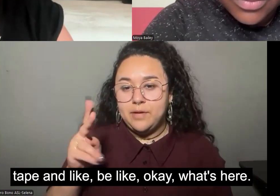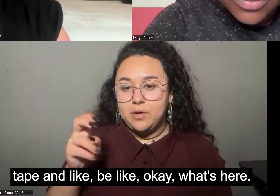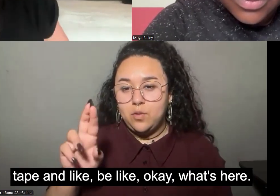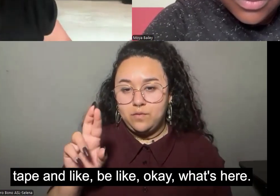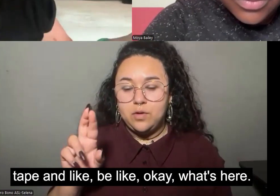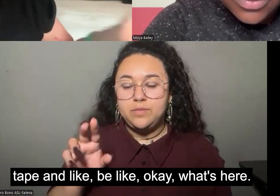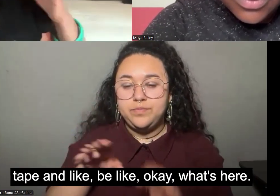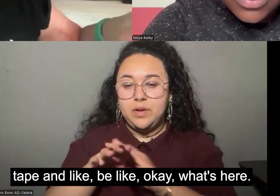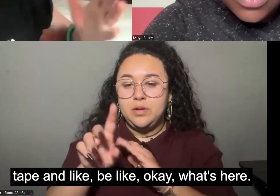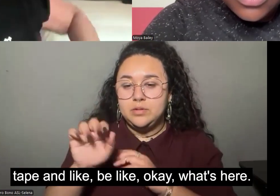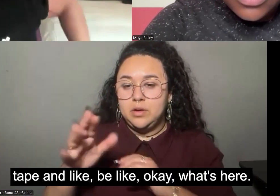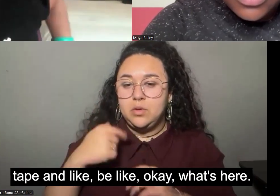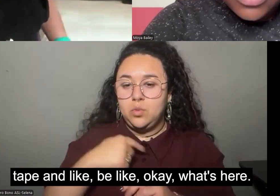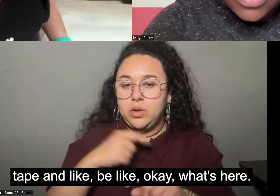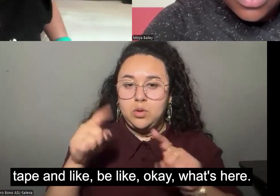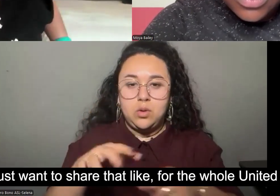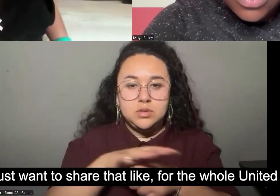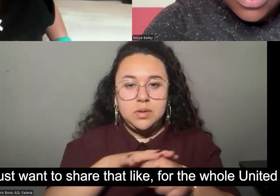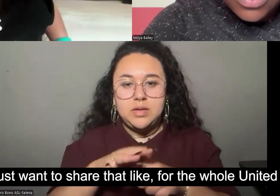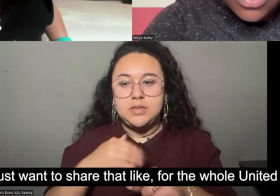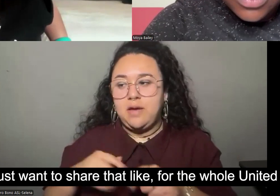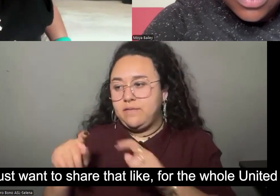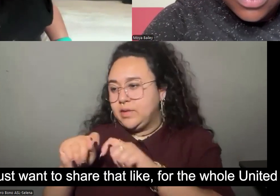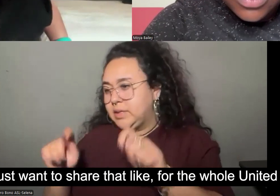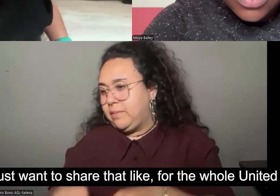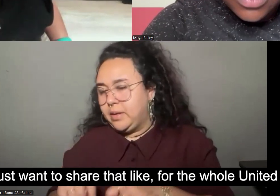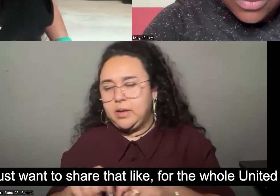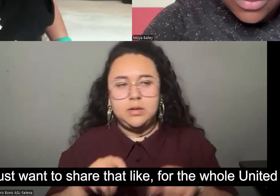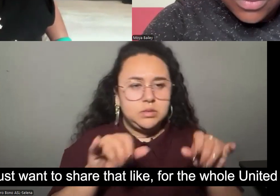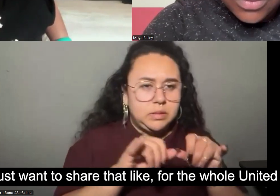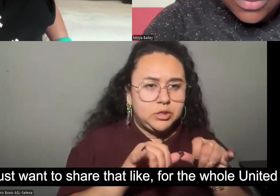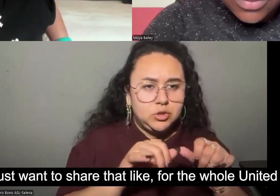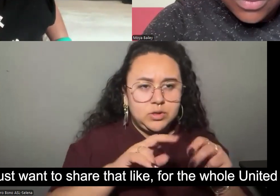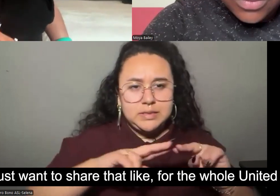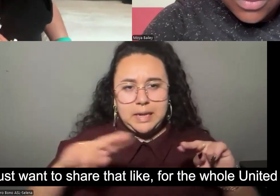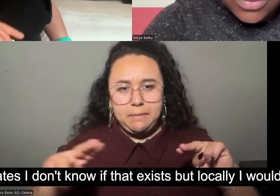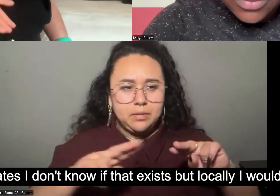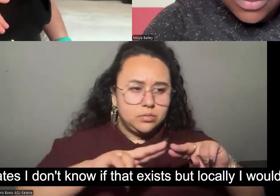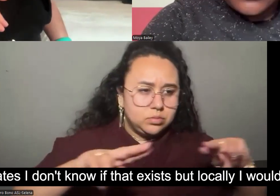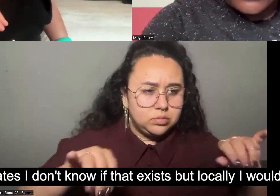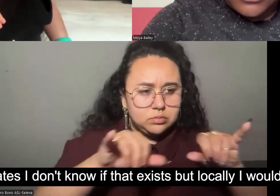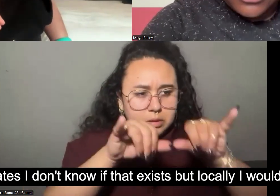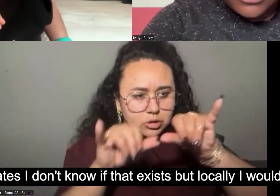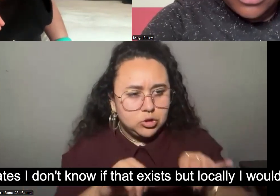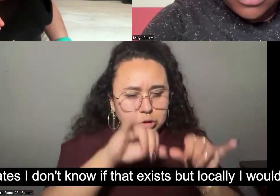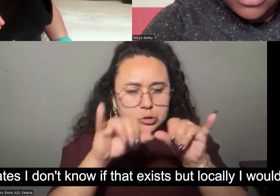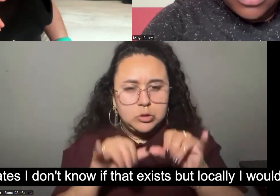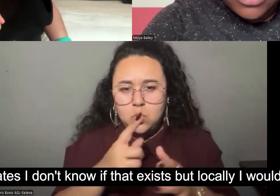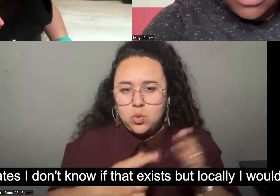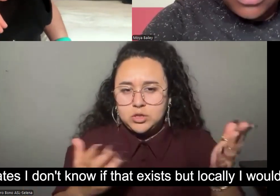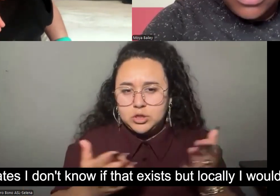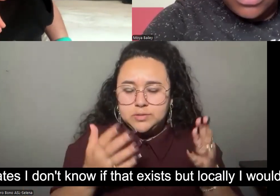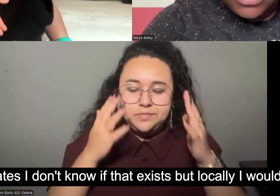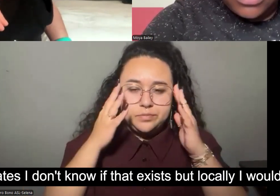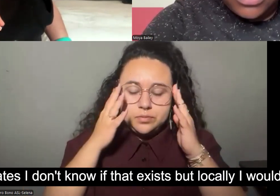template and a measuring tape and like be like, okay, what's here? So I just want to share that like For the whole United States, I don't know if that exists, but